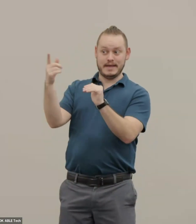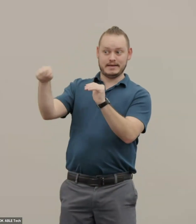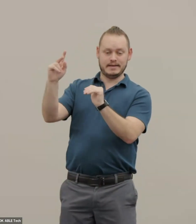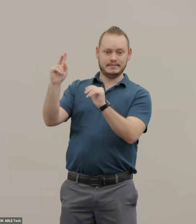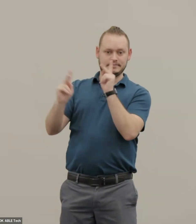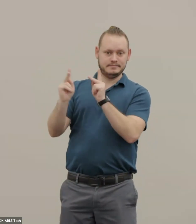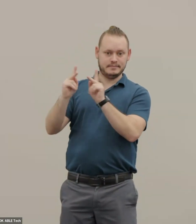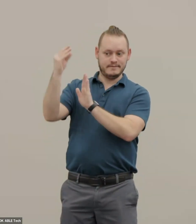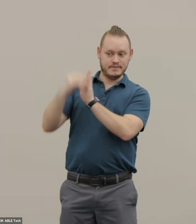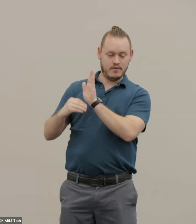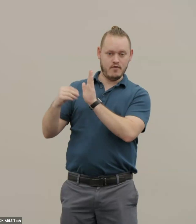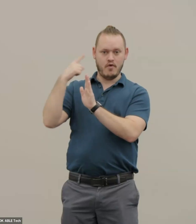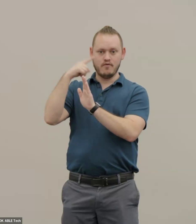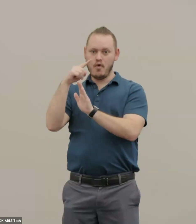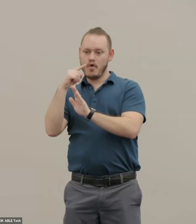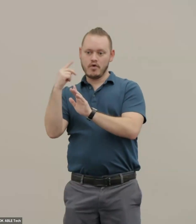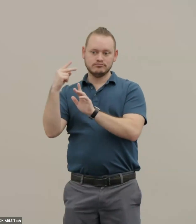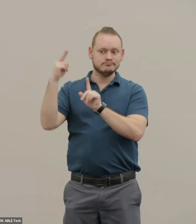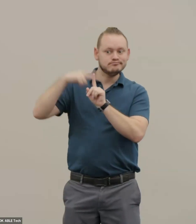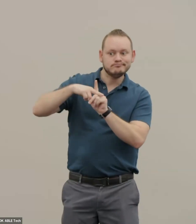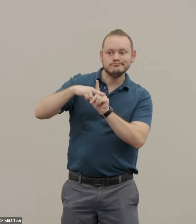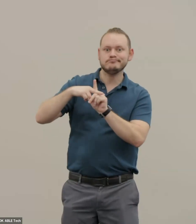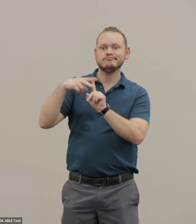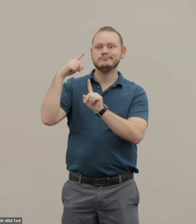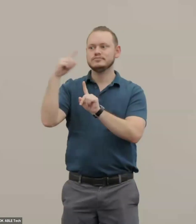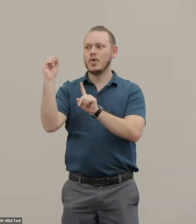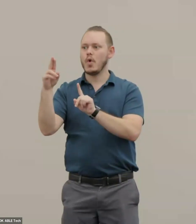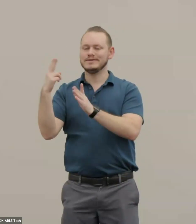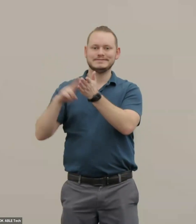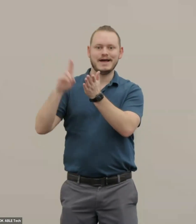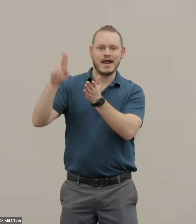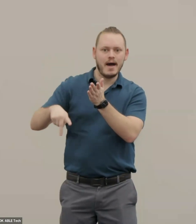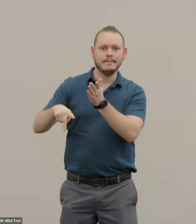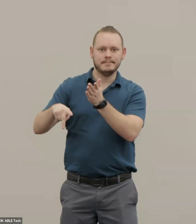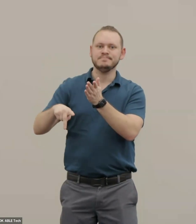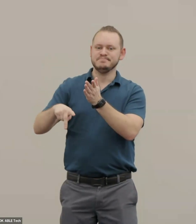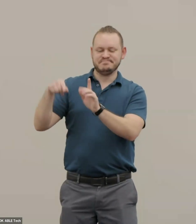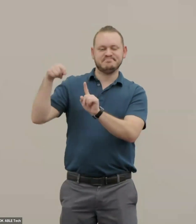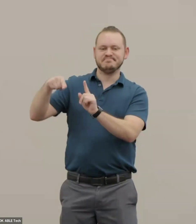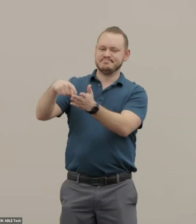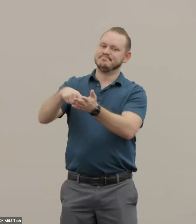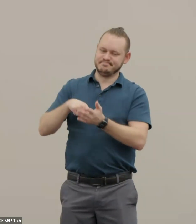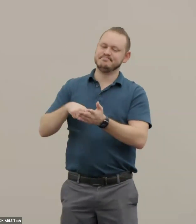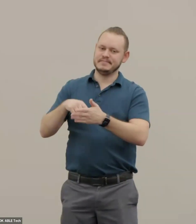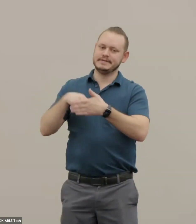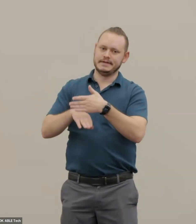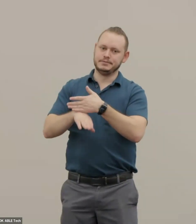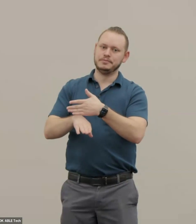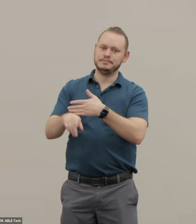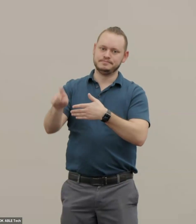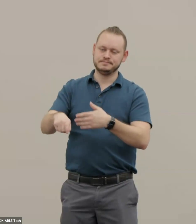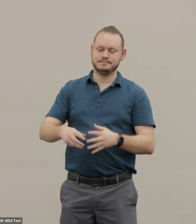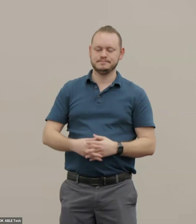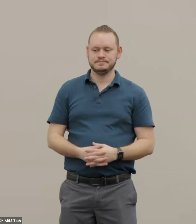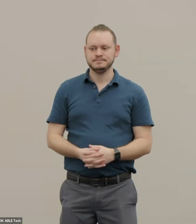form to apply for something or, sign up for something, that of course does need to be